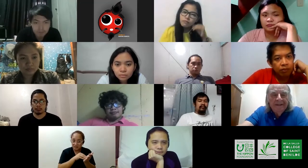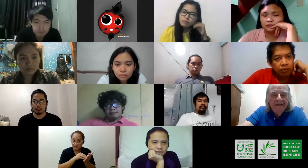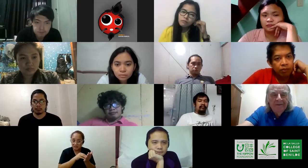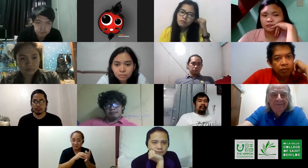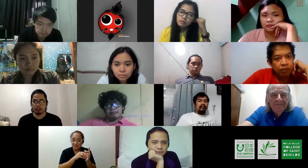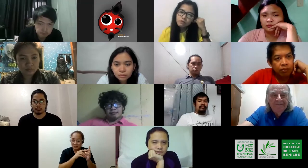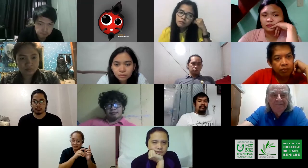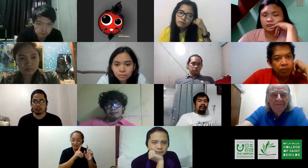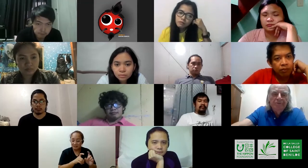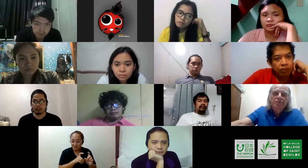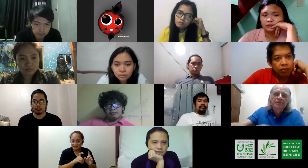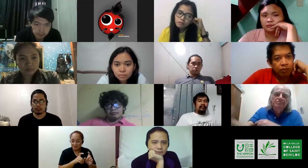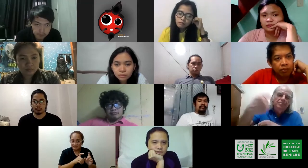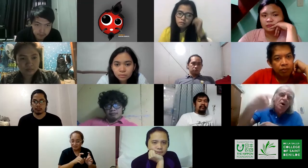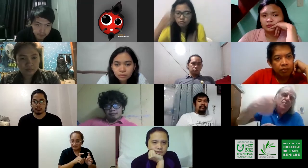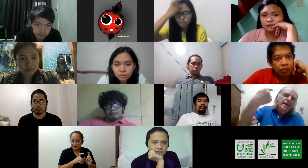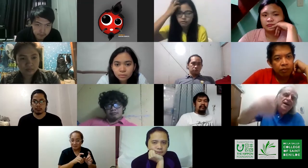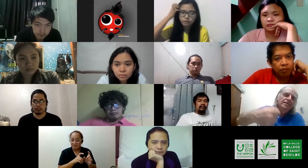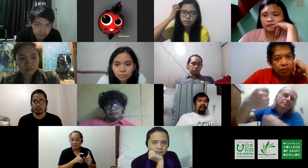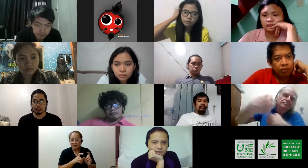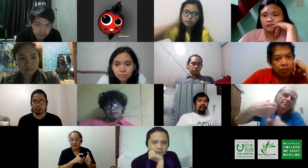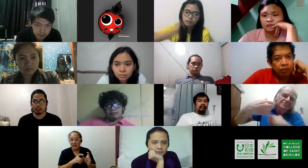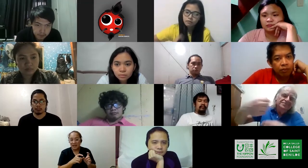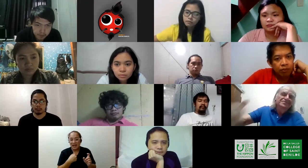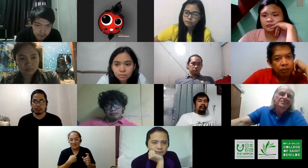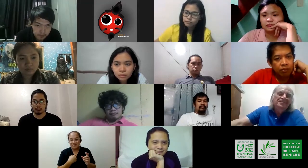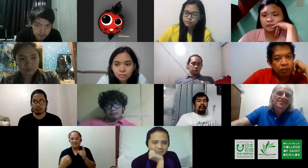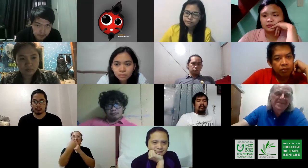And you should bawl me out.